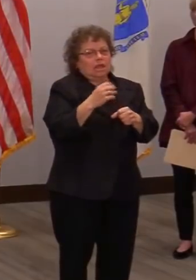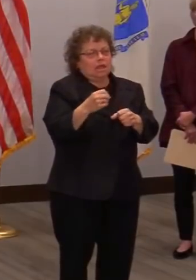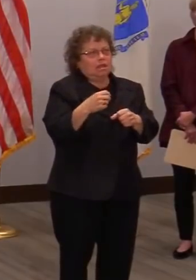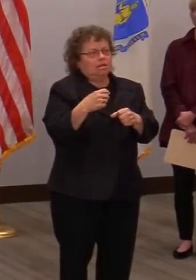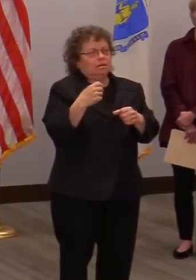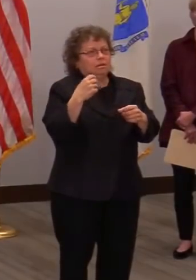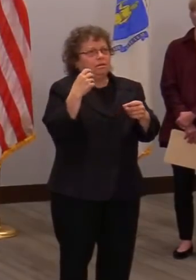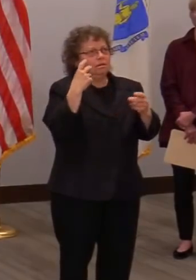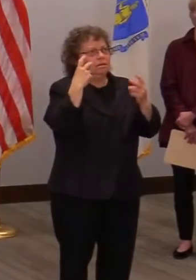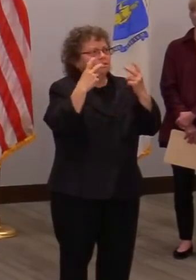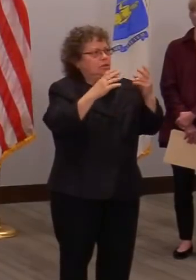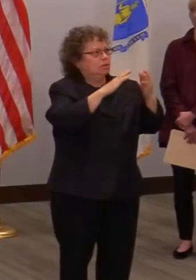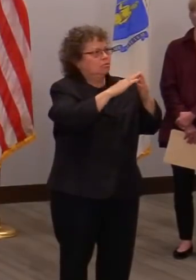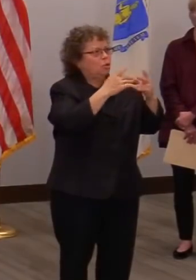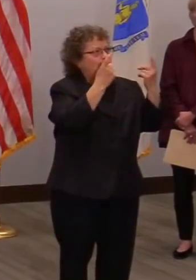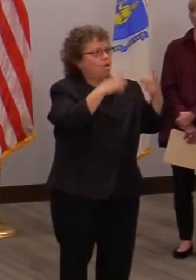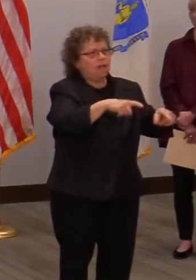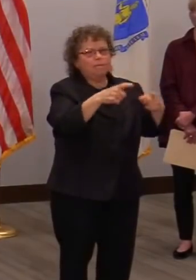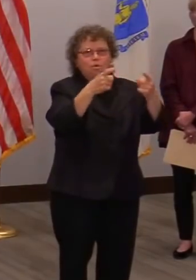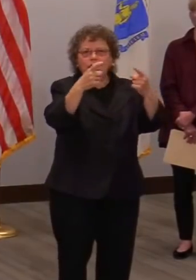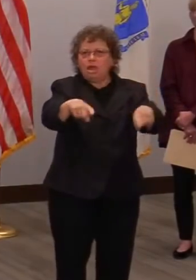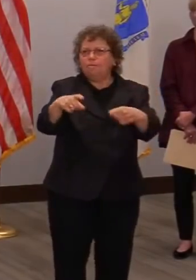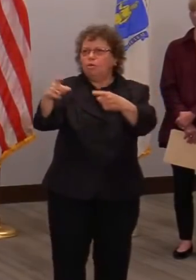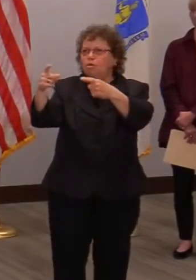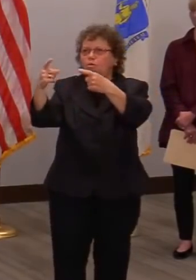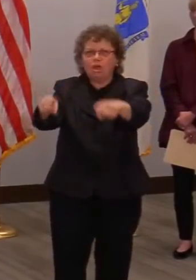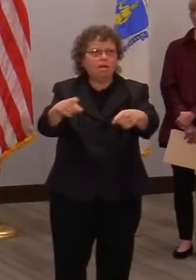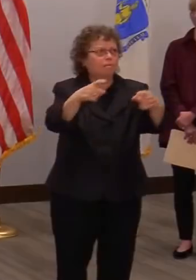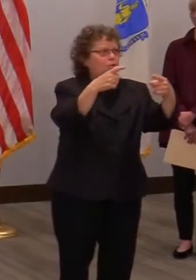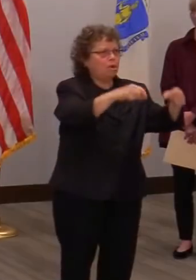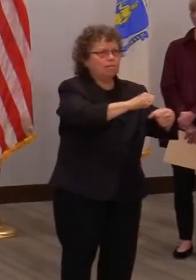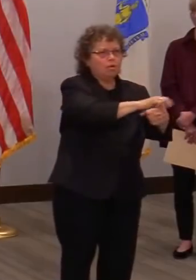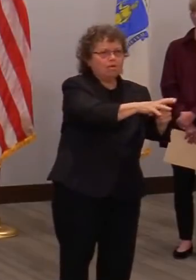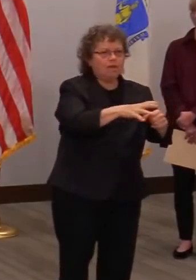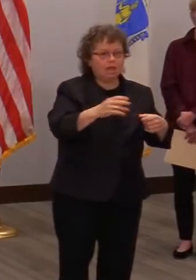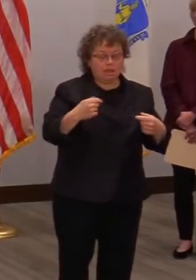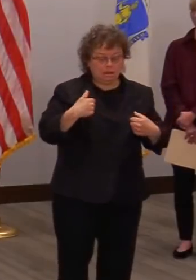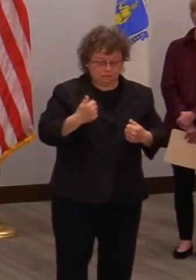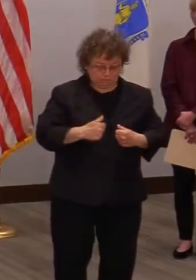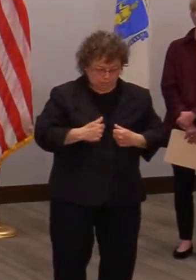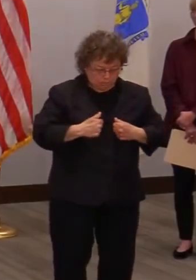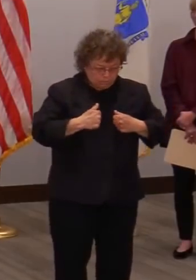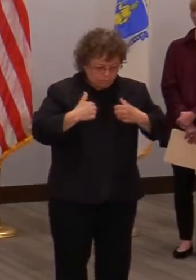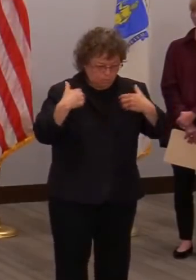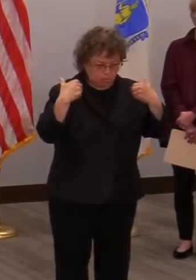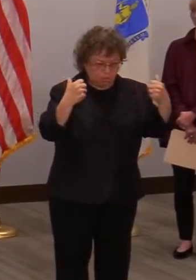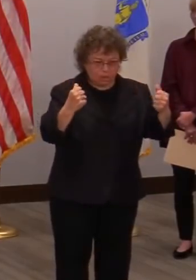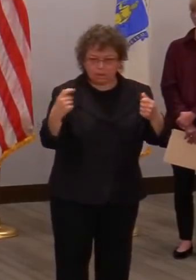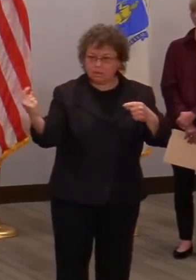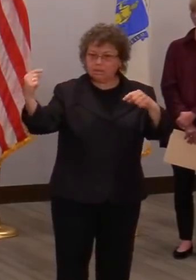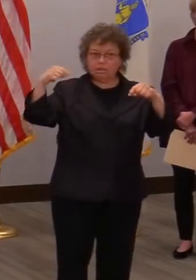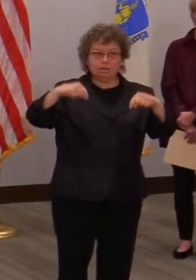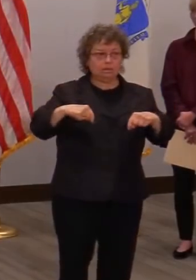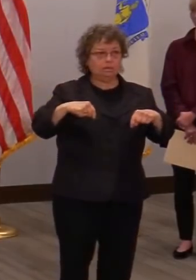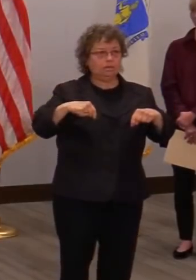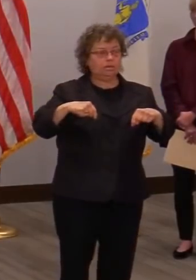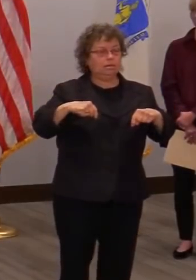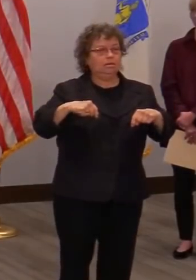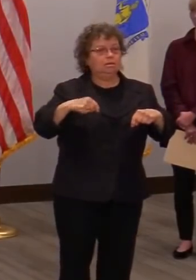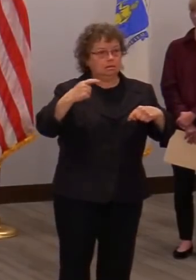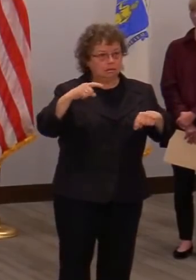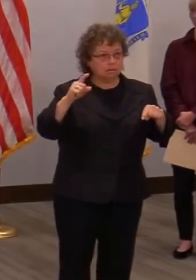our communities. And for us to be here today, for me to be here, and for the base to be here representing